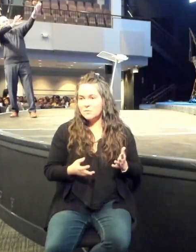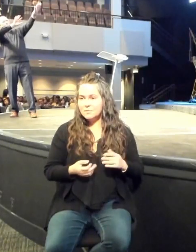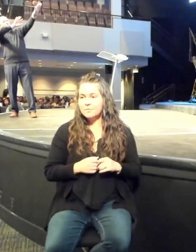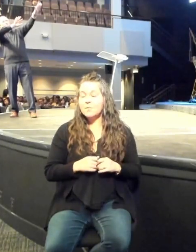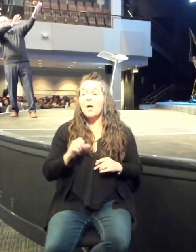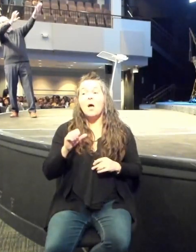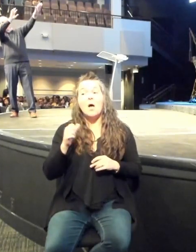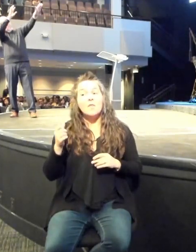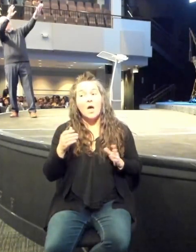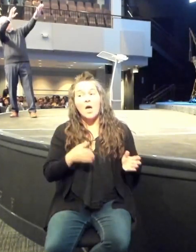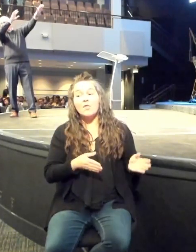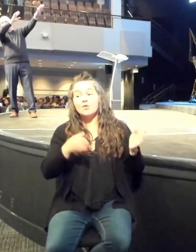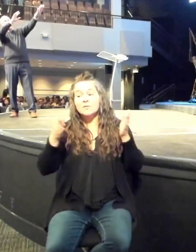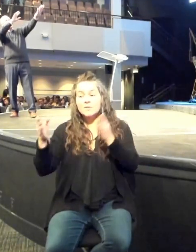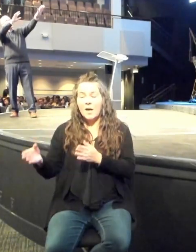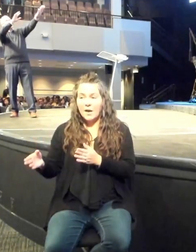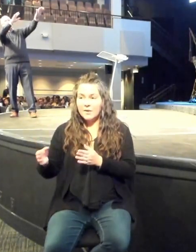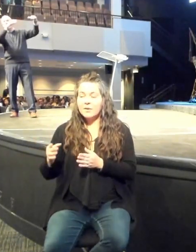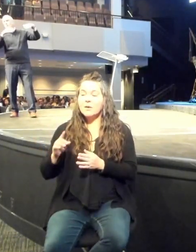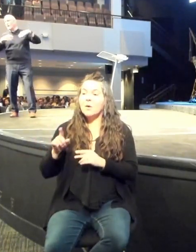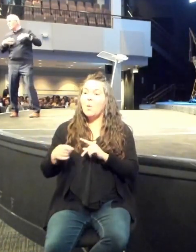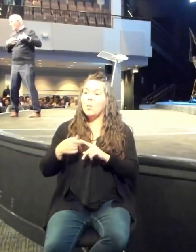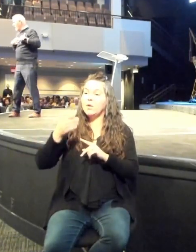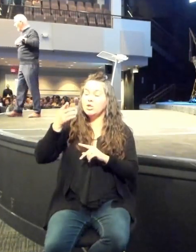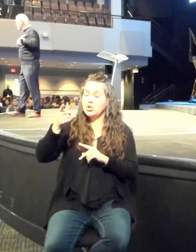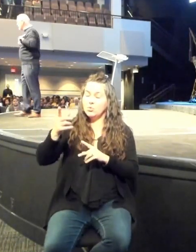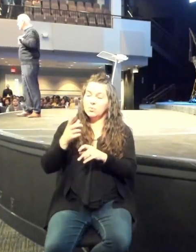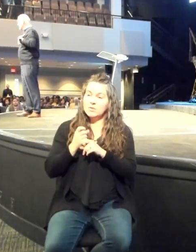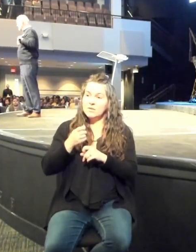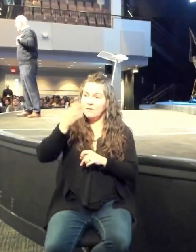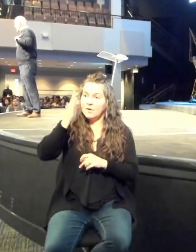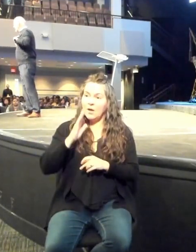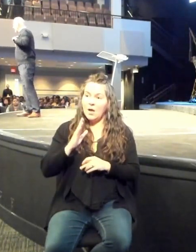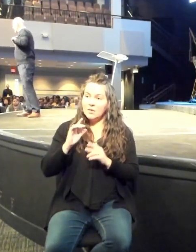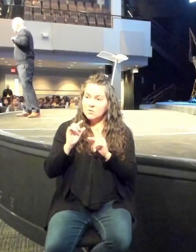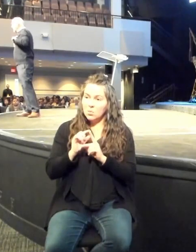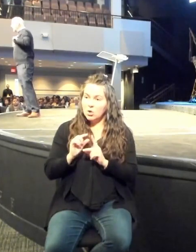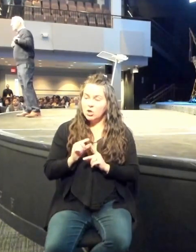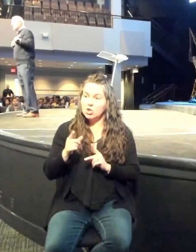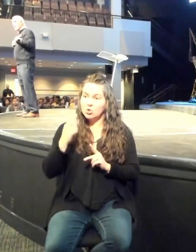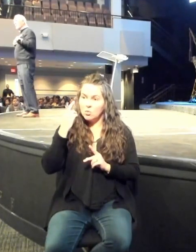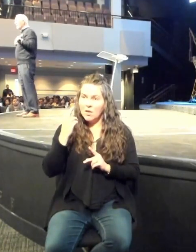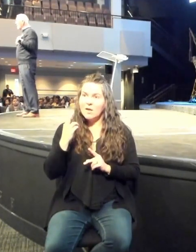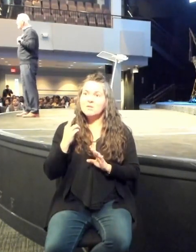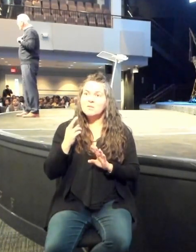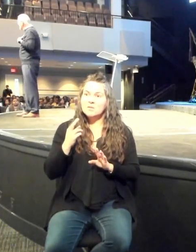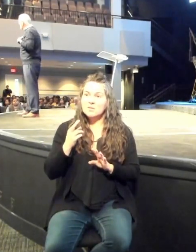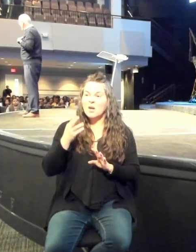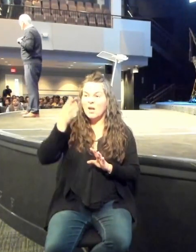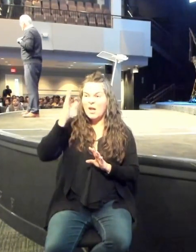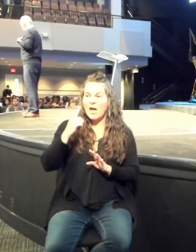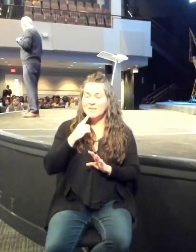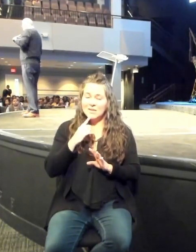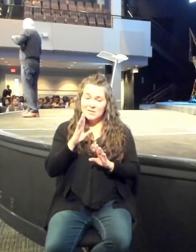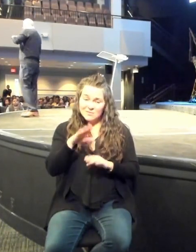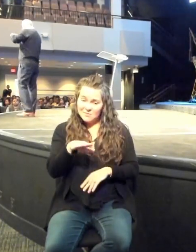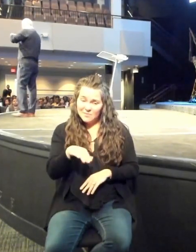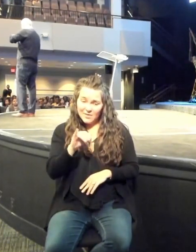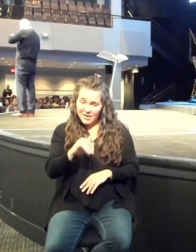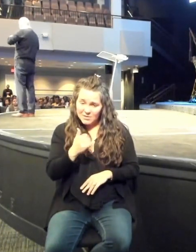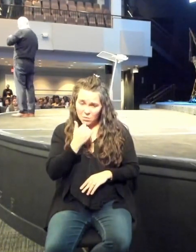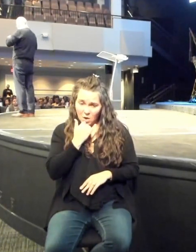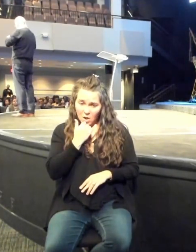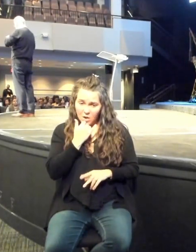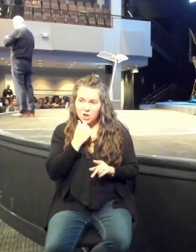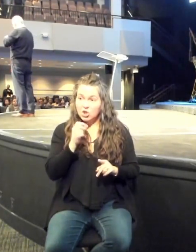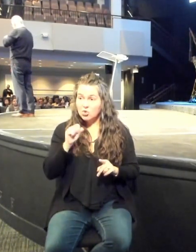you can choose that when God's word comes to you and you realize what God says is right and wrong, you say, okay, I'm going to respond to that. That's being